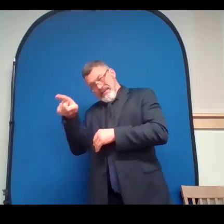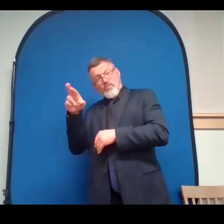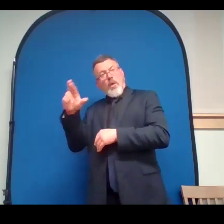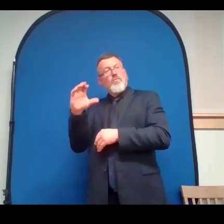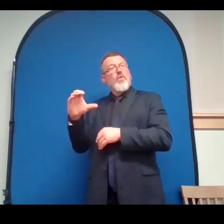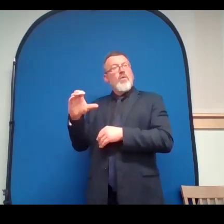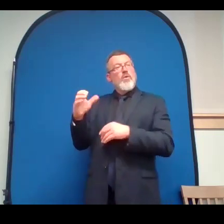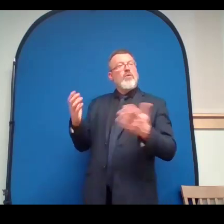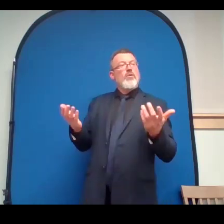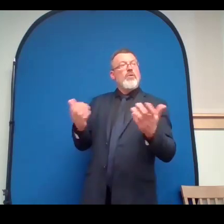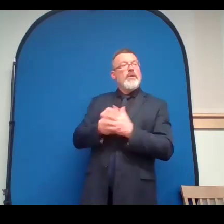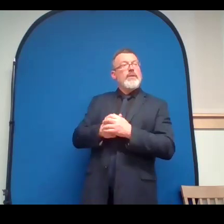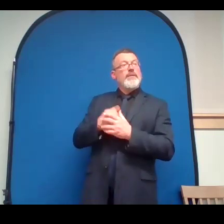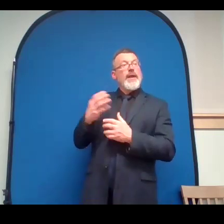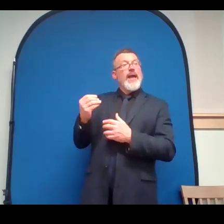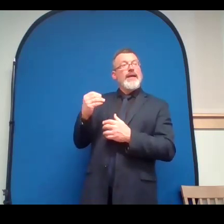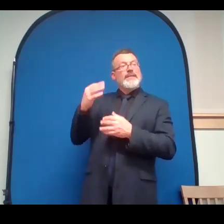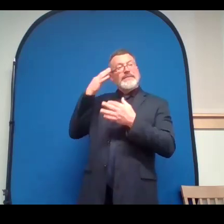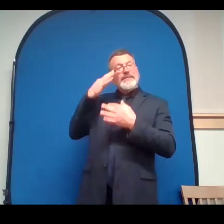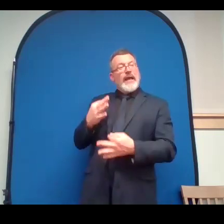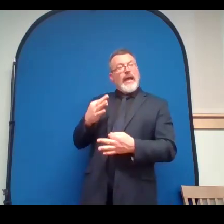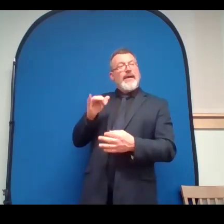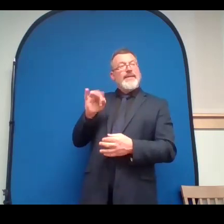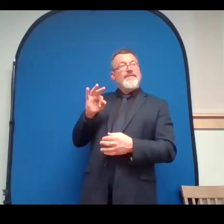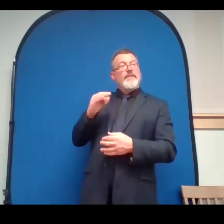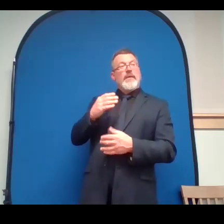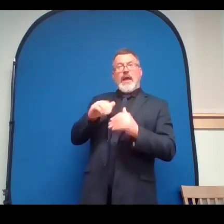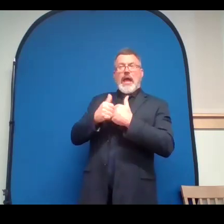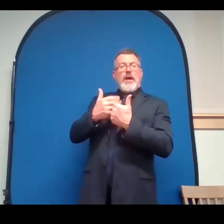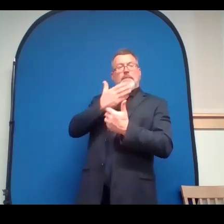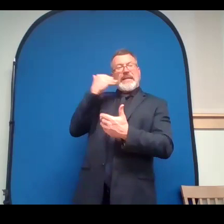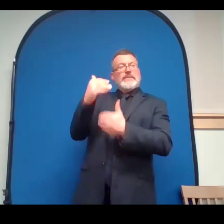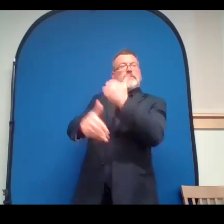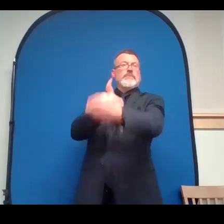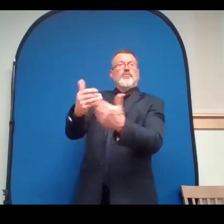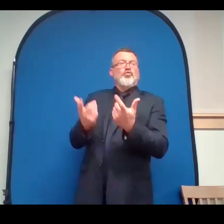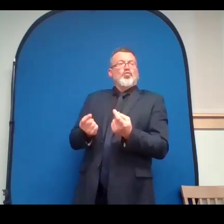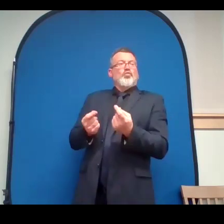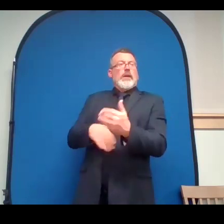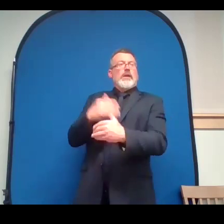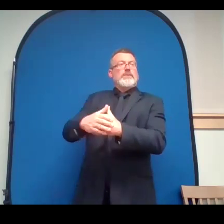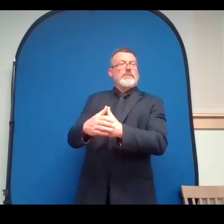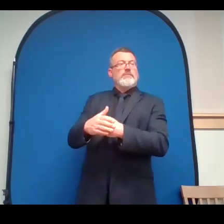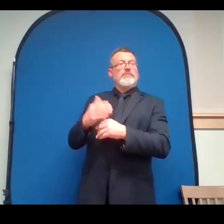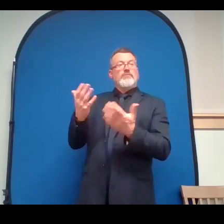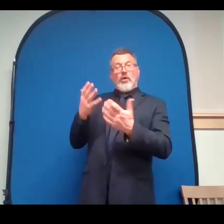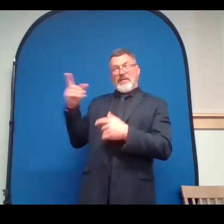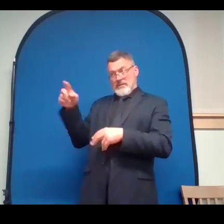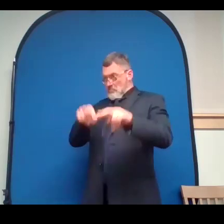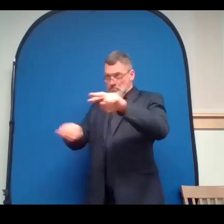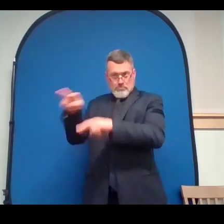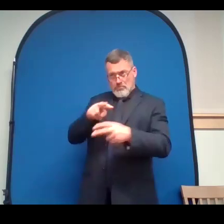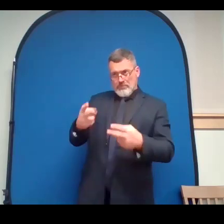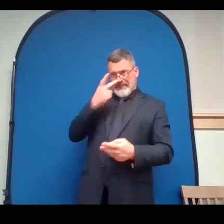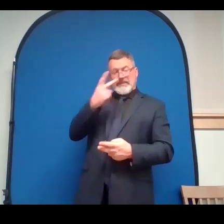and determine the best course of action based on the information they had, sir. So I can't